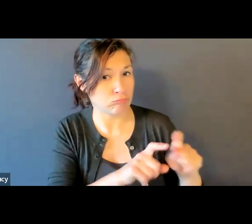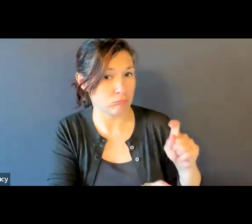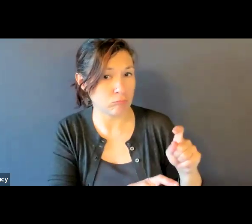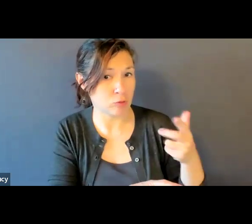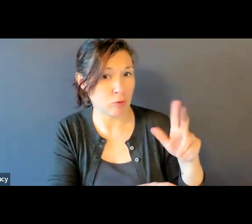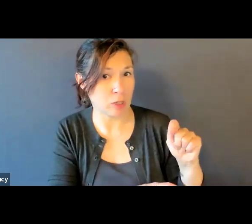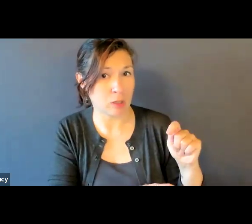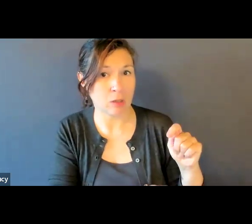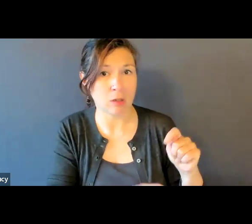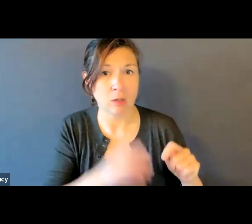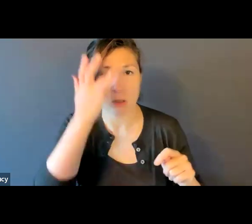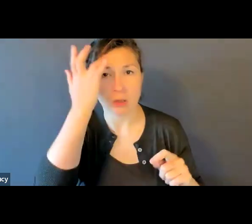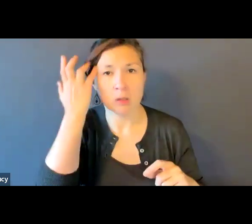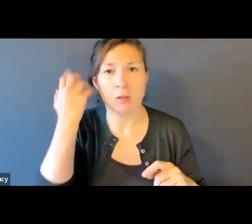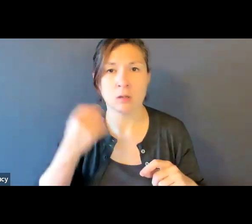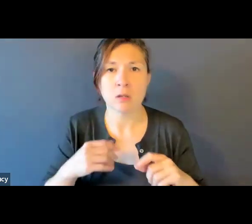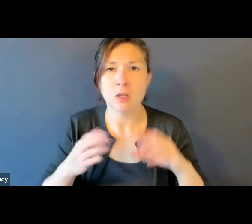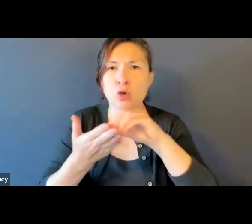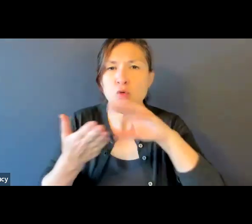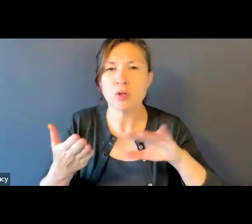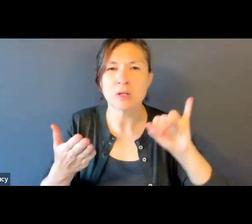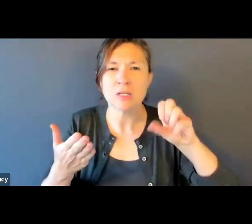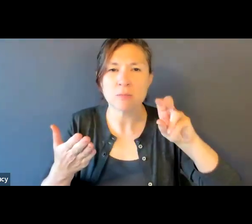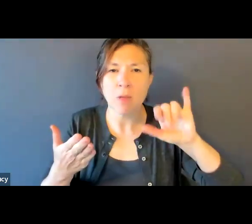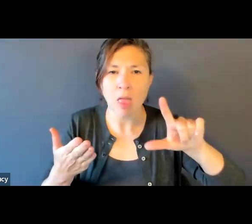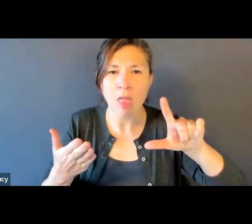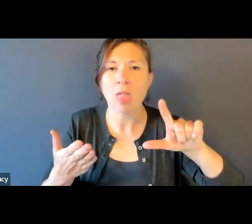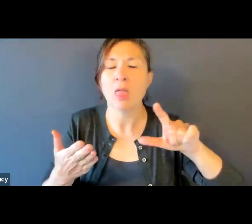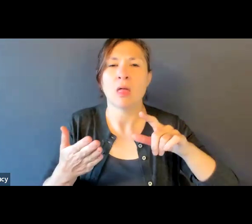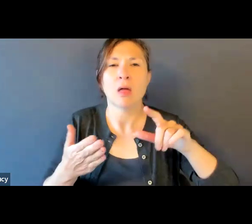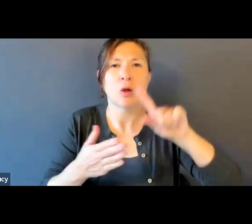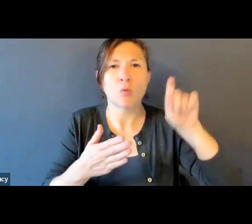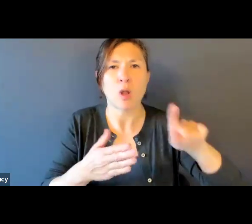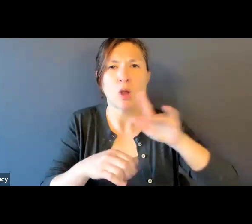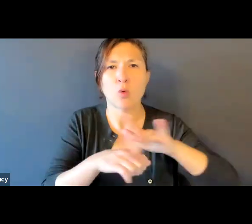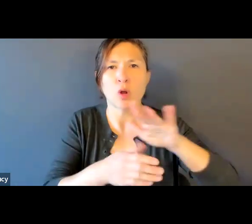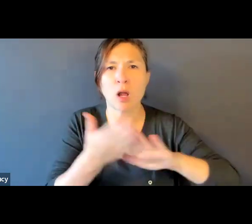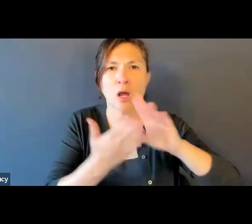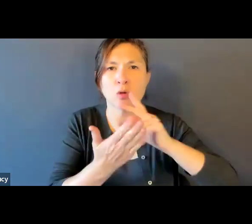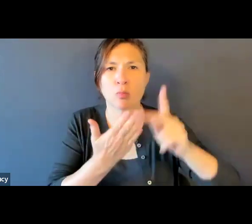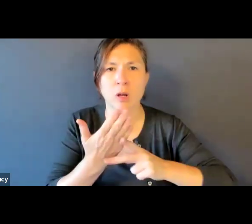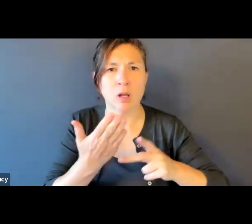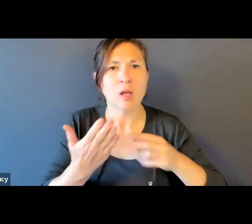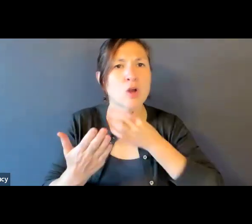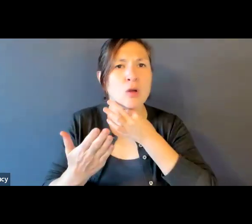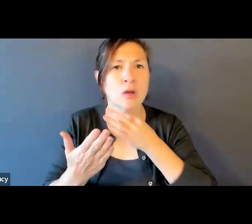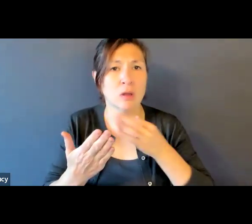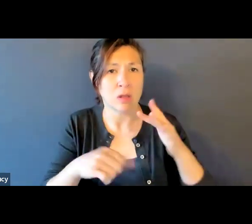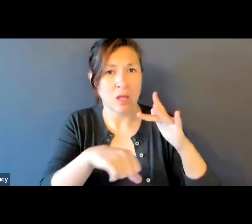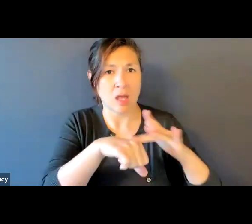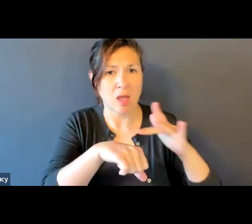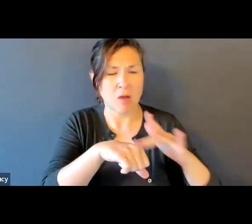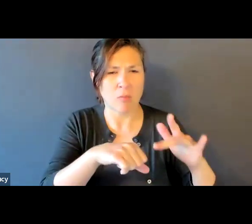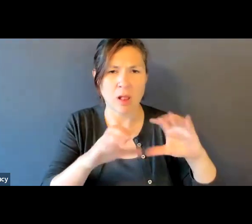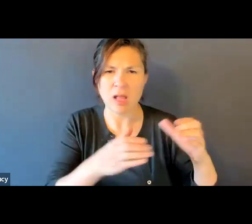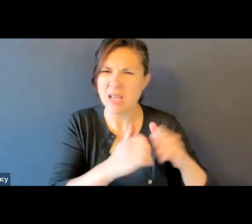Quick question about the early college program. I was wondering how the available classes are decided for students, and if they